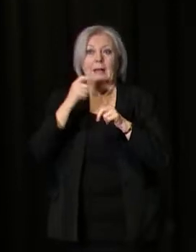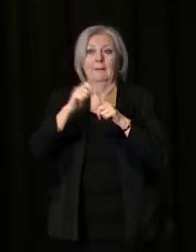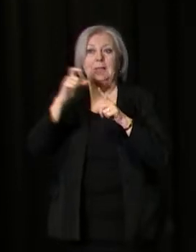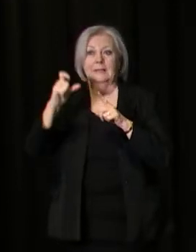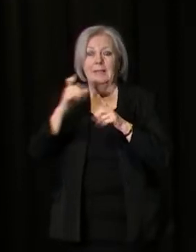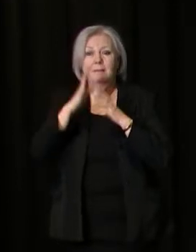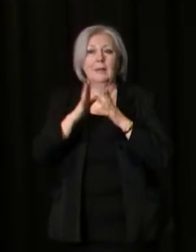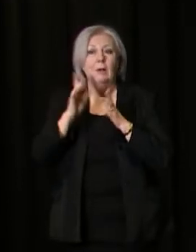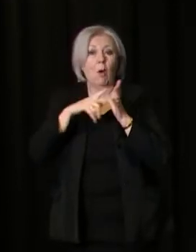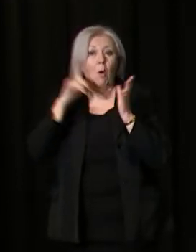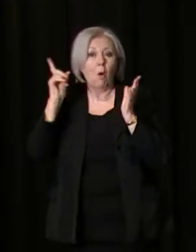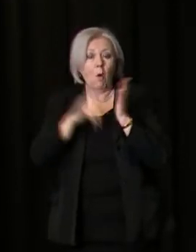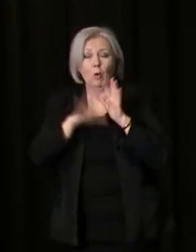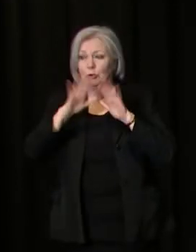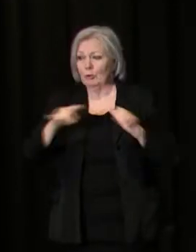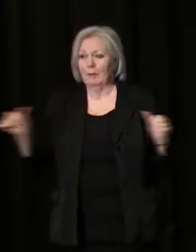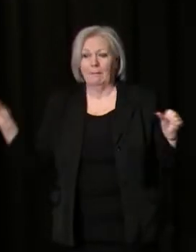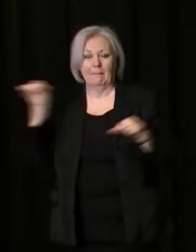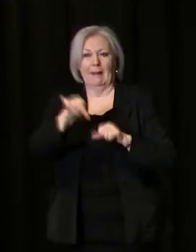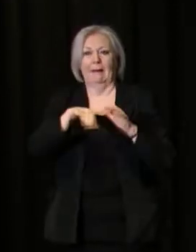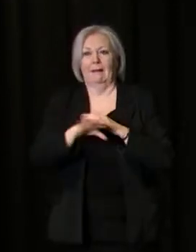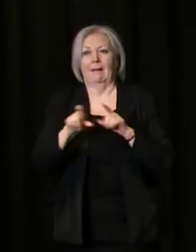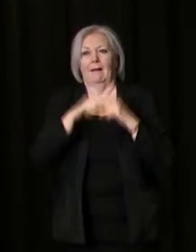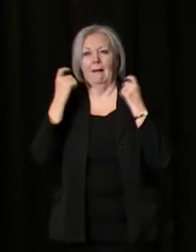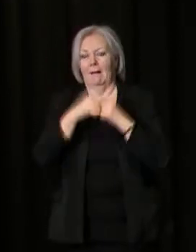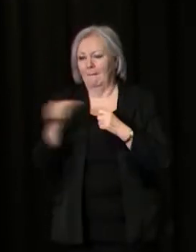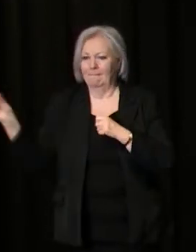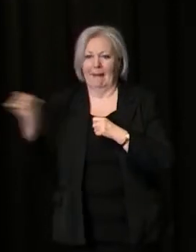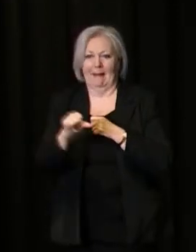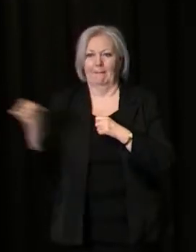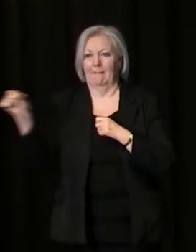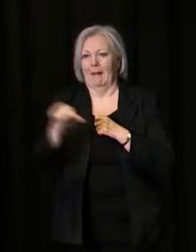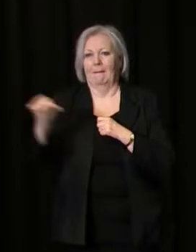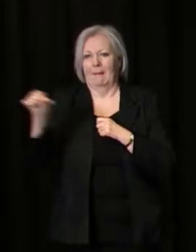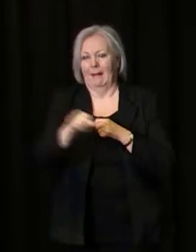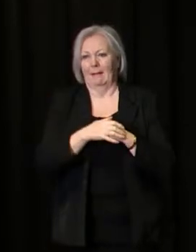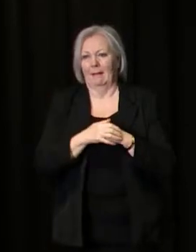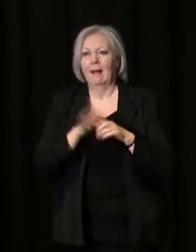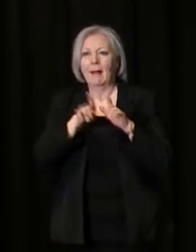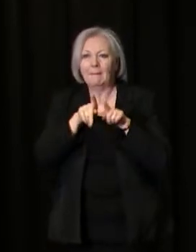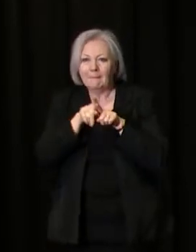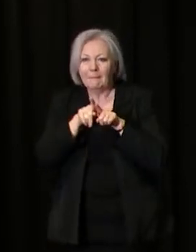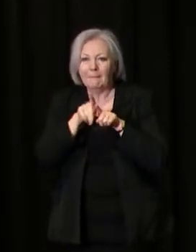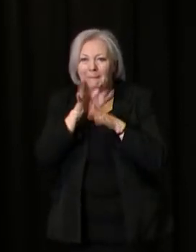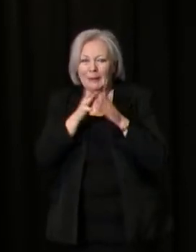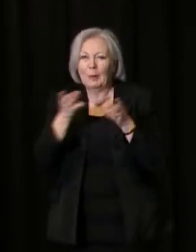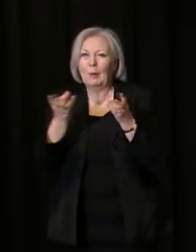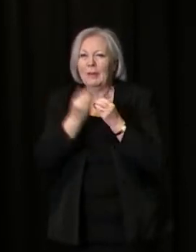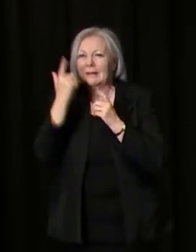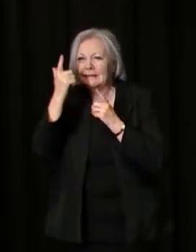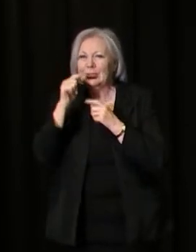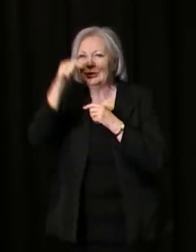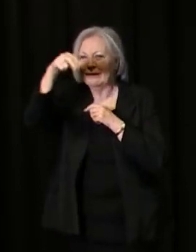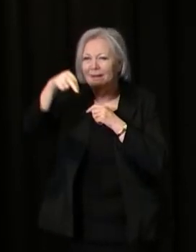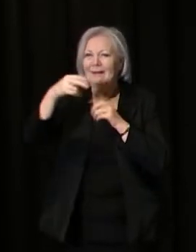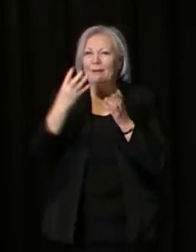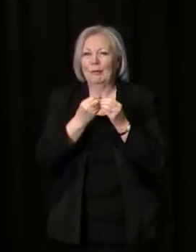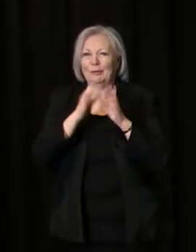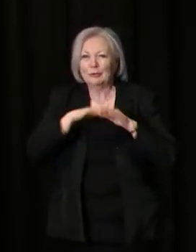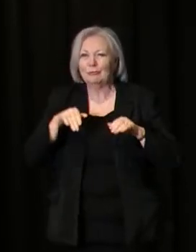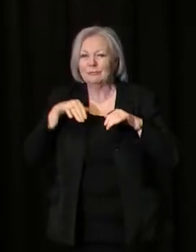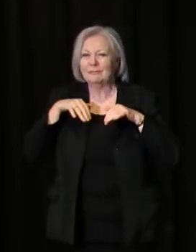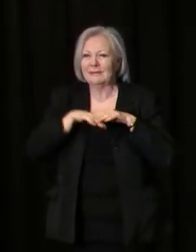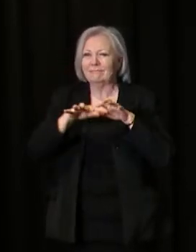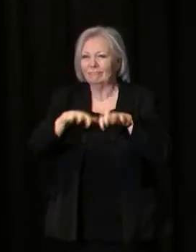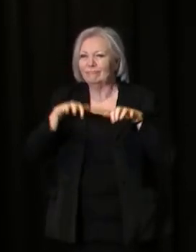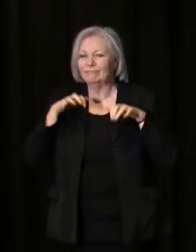kids back. All of our kids back into the classroom, learning face-to-face. It's a great opportunity to thank parents, to